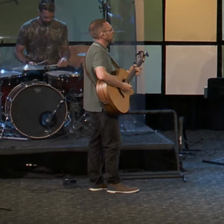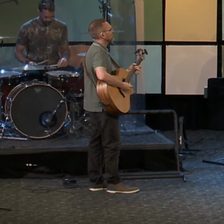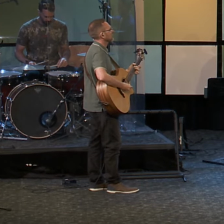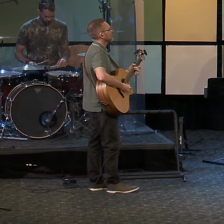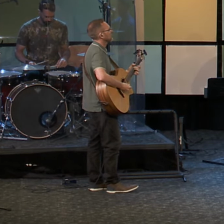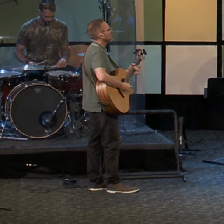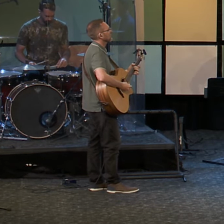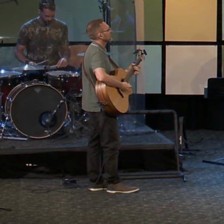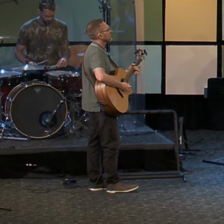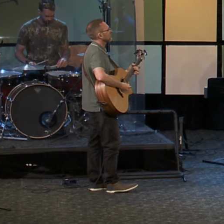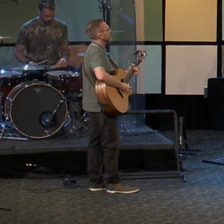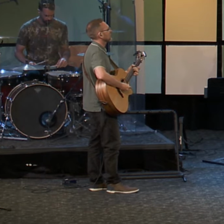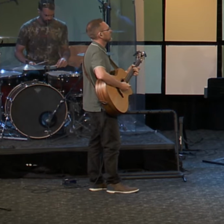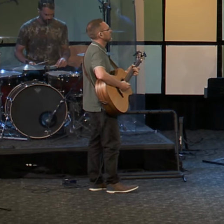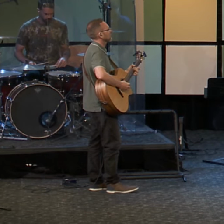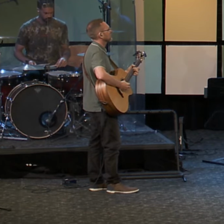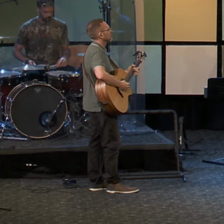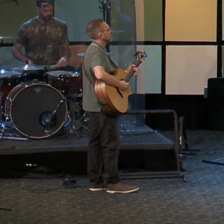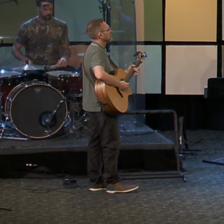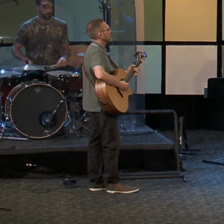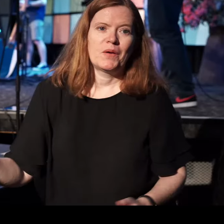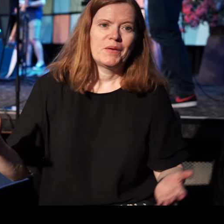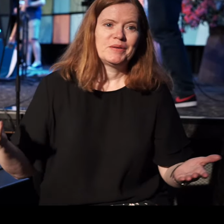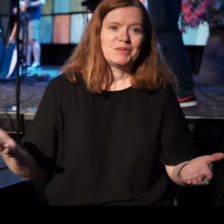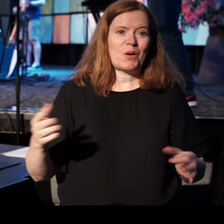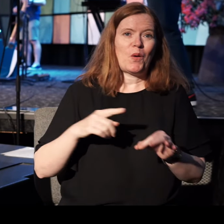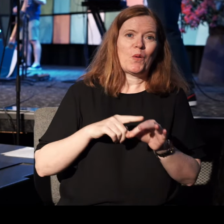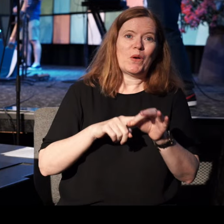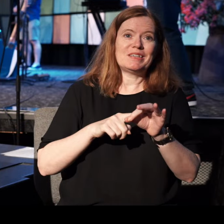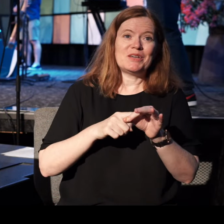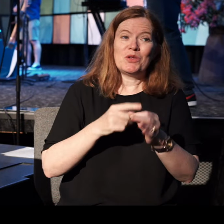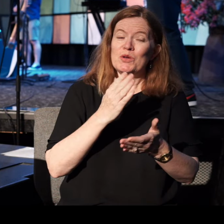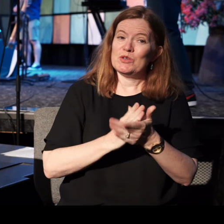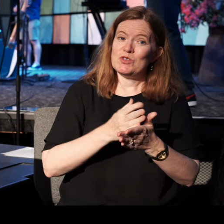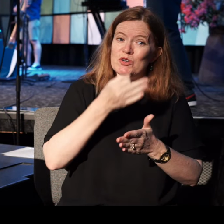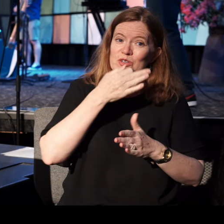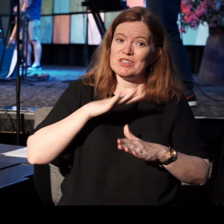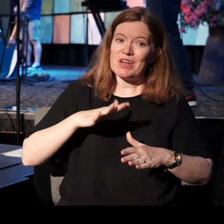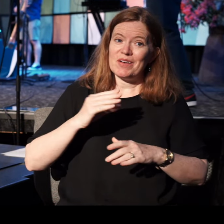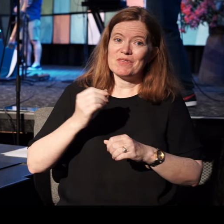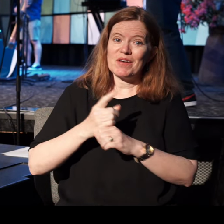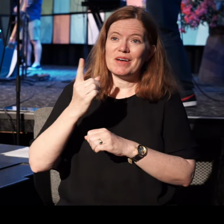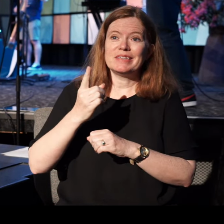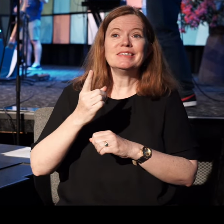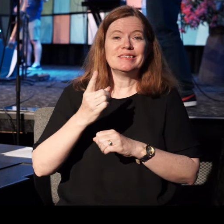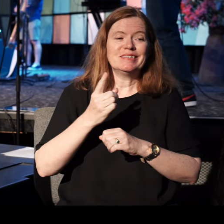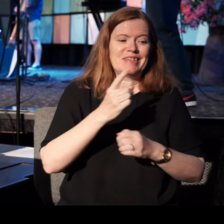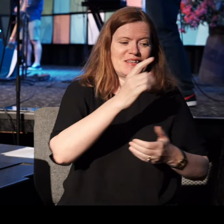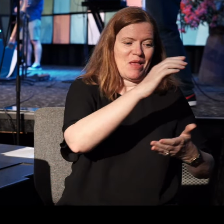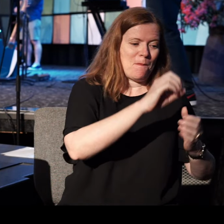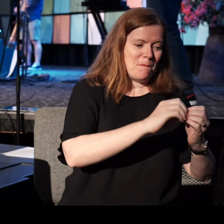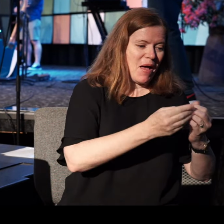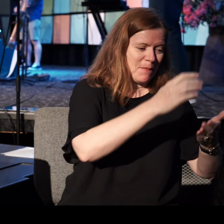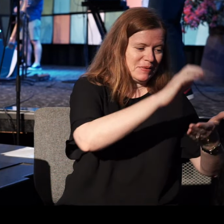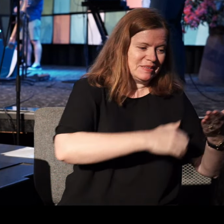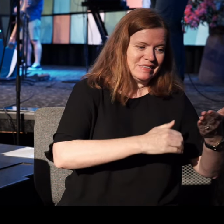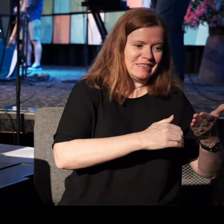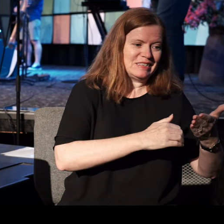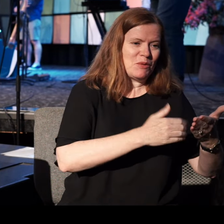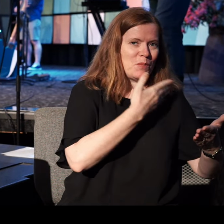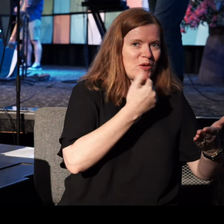Are you a true child of God? That is a beautiful and scary passage. Guilt and